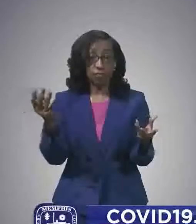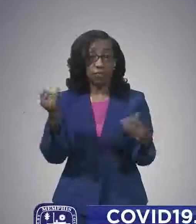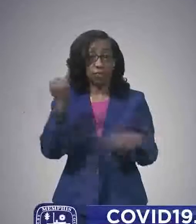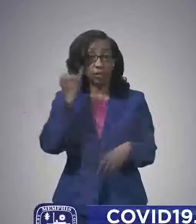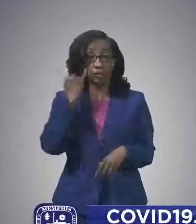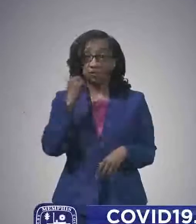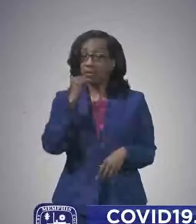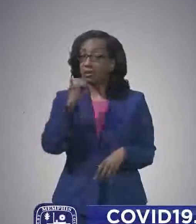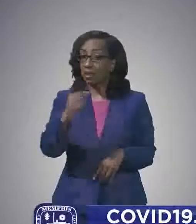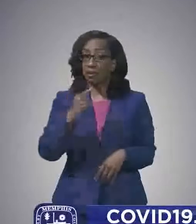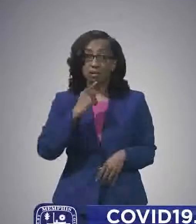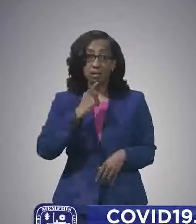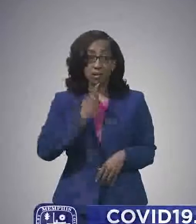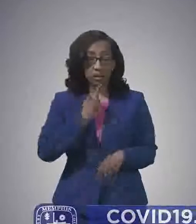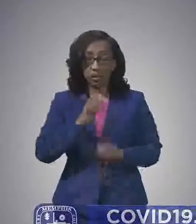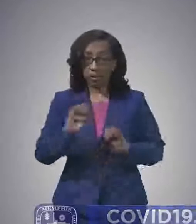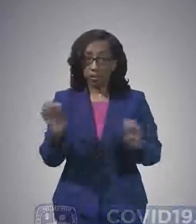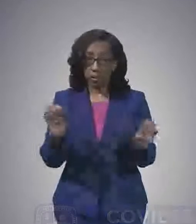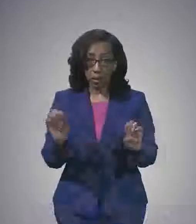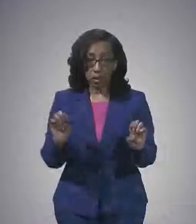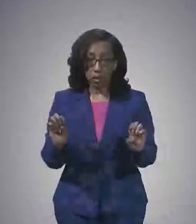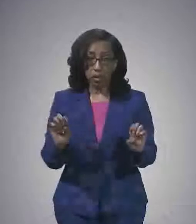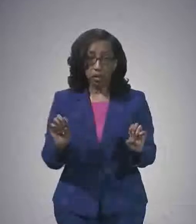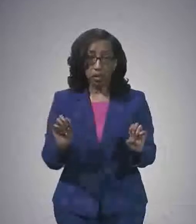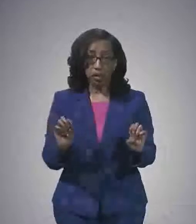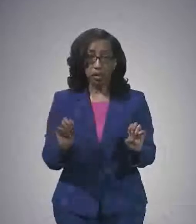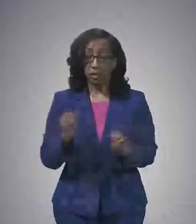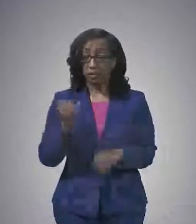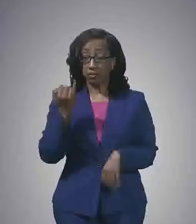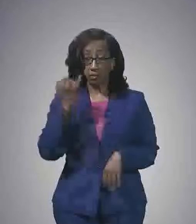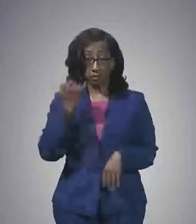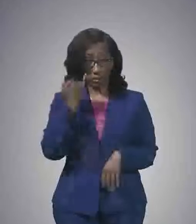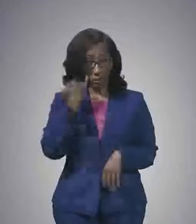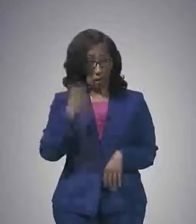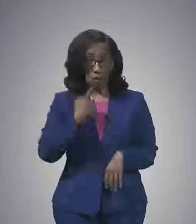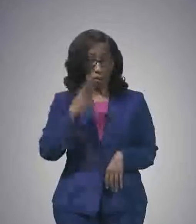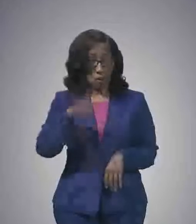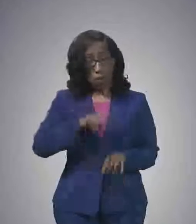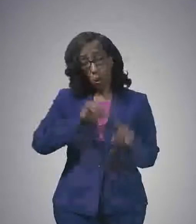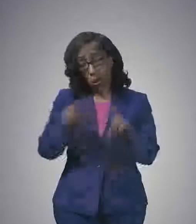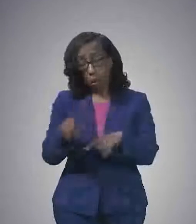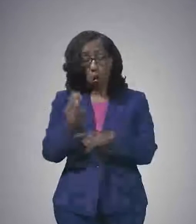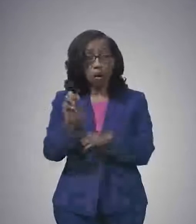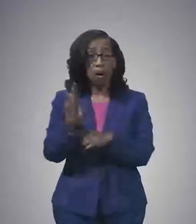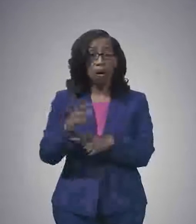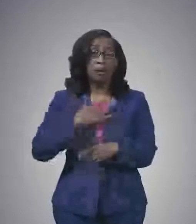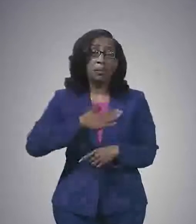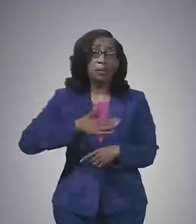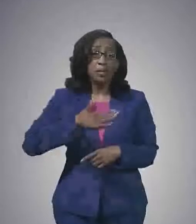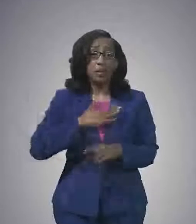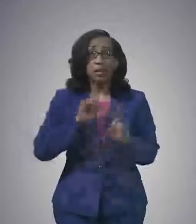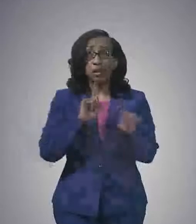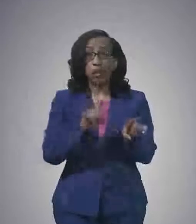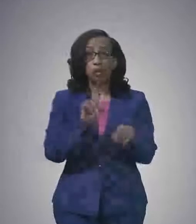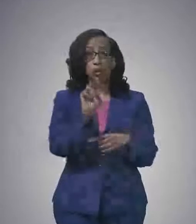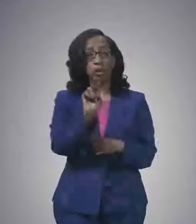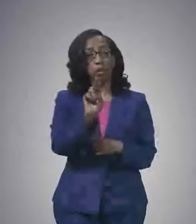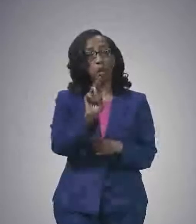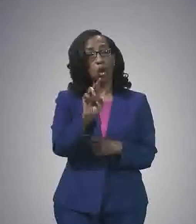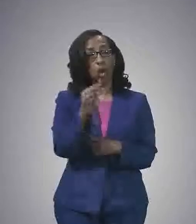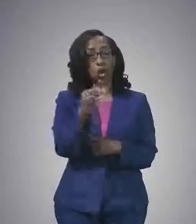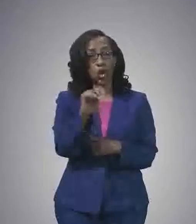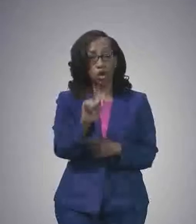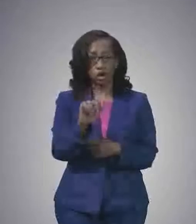a serious health issue that needs to be seen at the emergency department, please try to seek other medical care, maybe an urgent care or your primary care